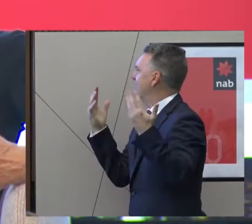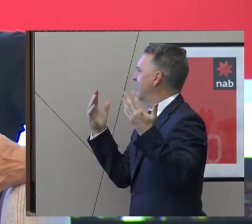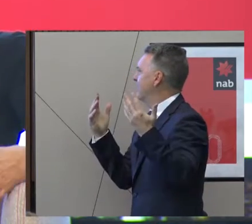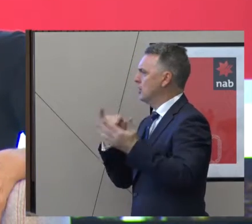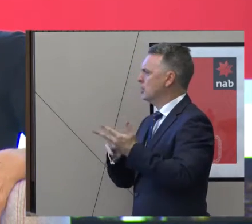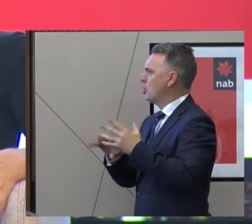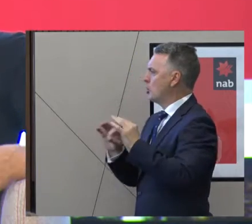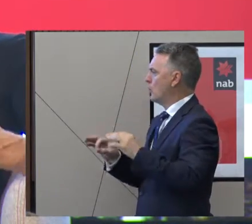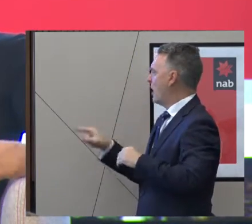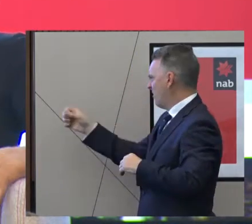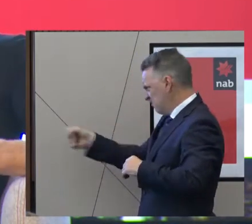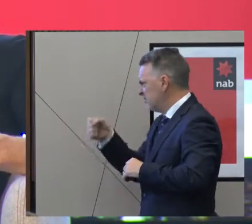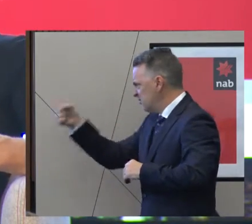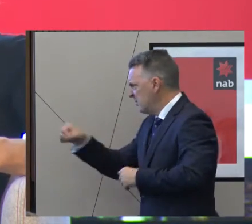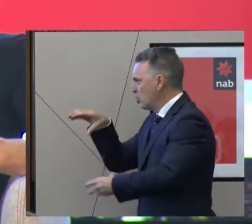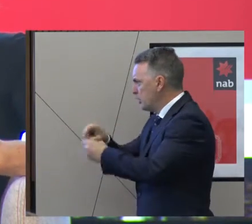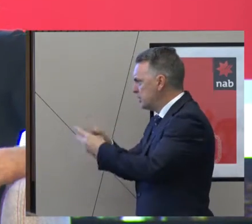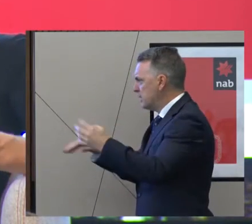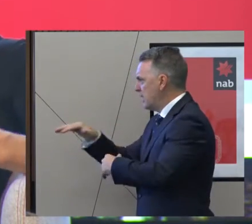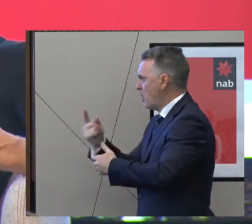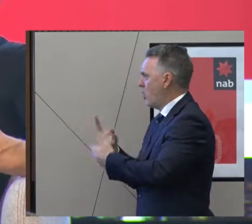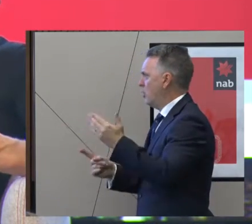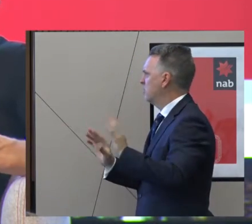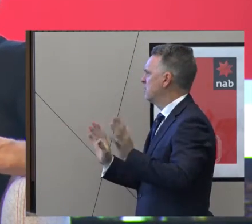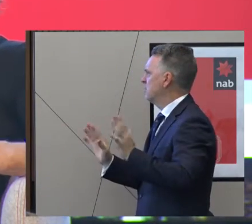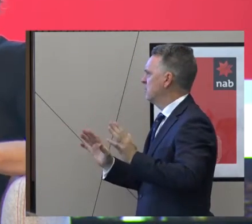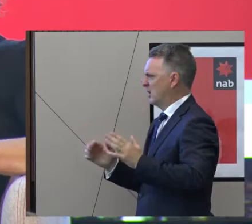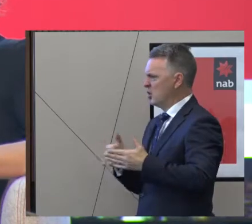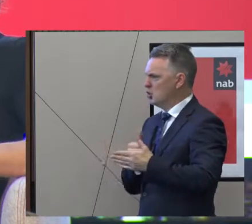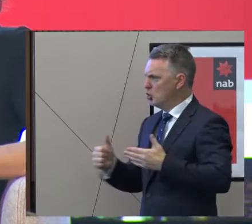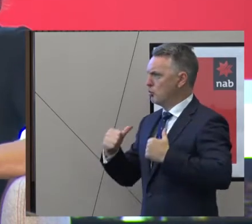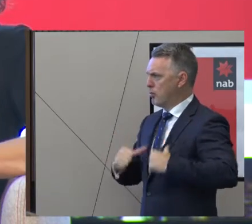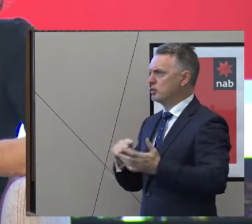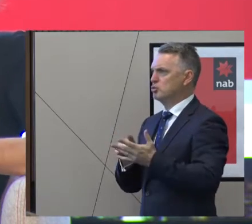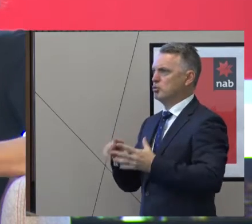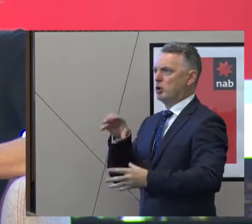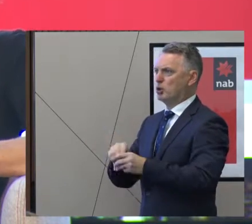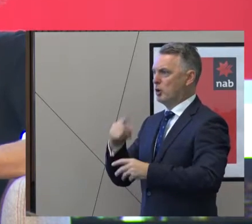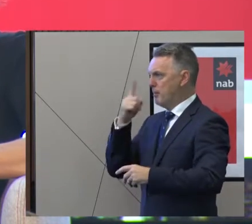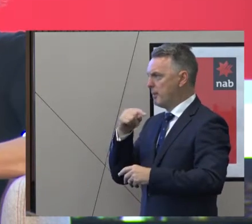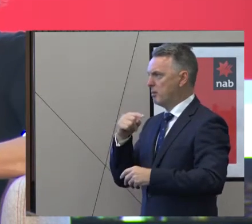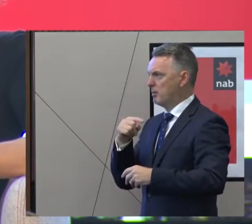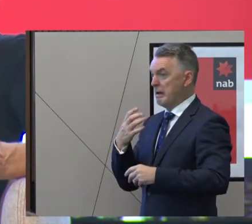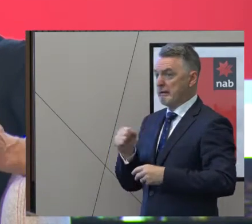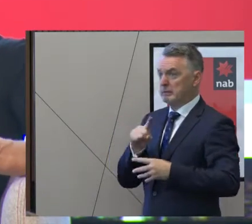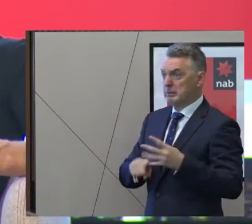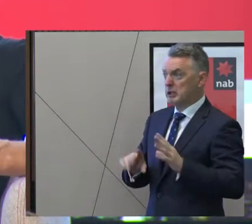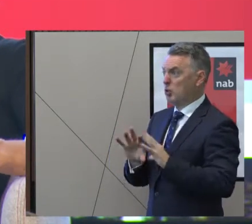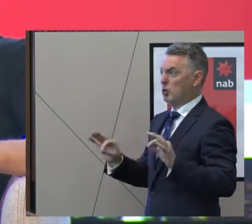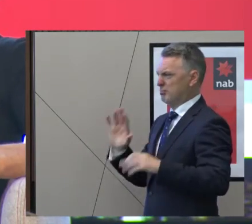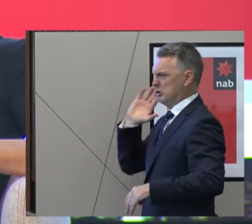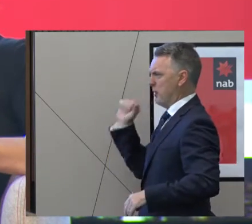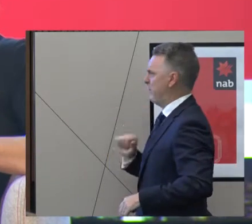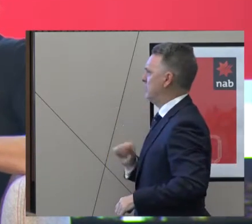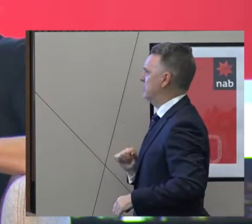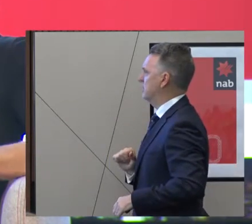beyond our disability, that it seemed to be usual practice, that our disability is irrelevant. And